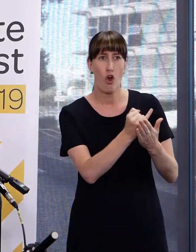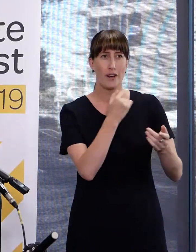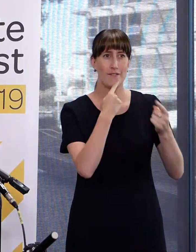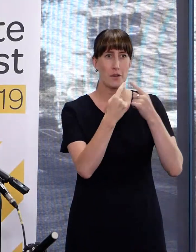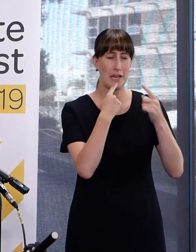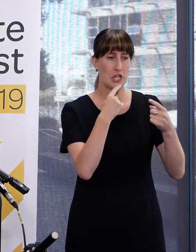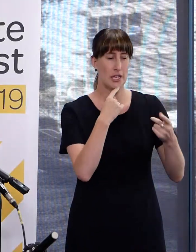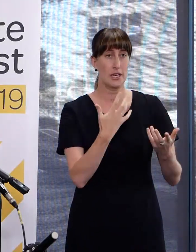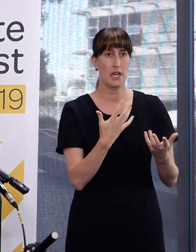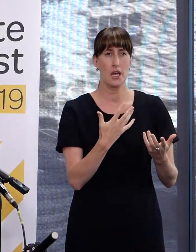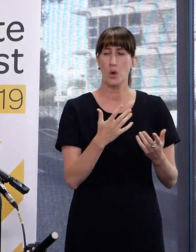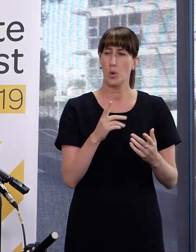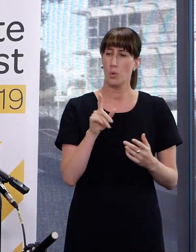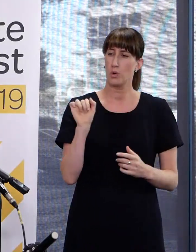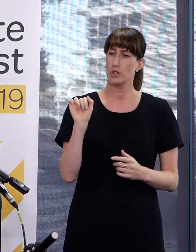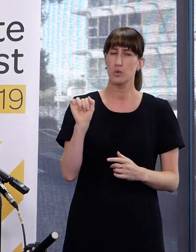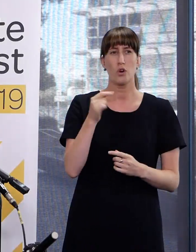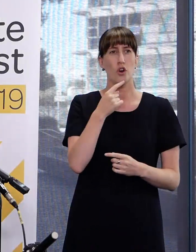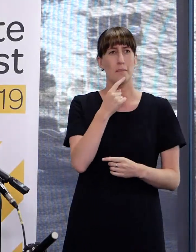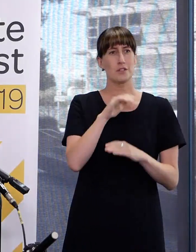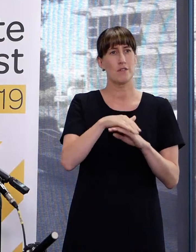Well, obviously it is a concern because